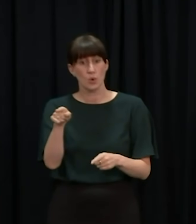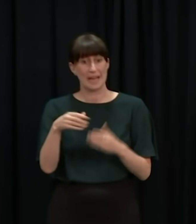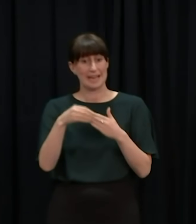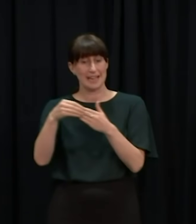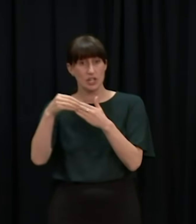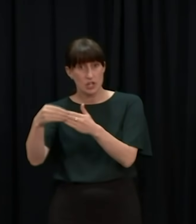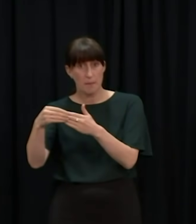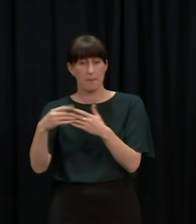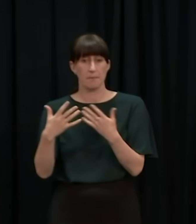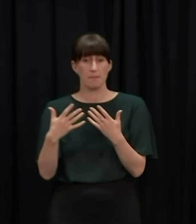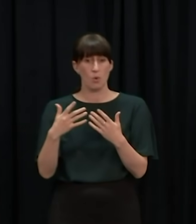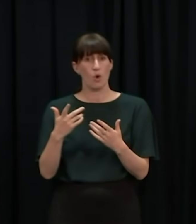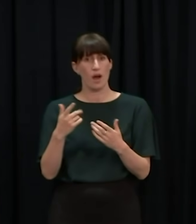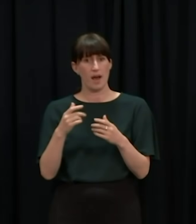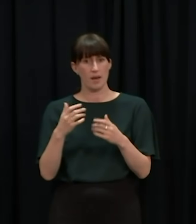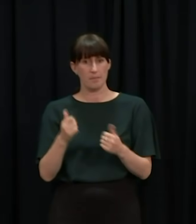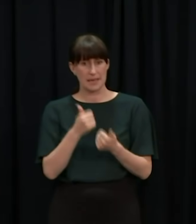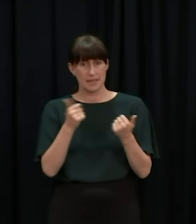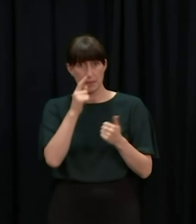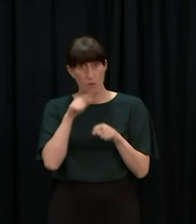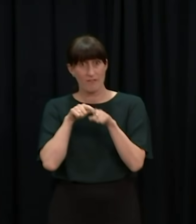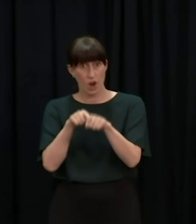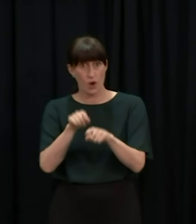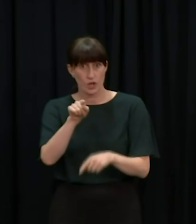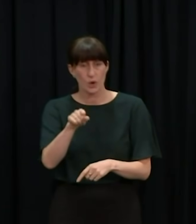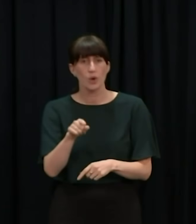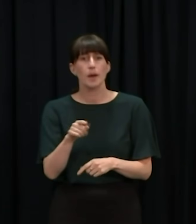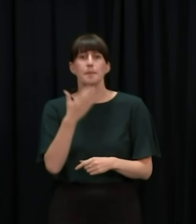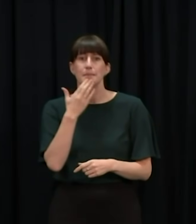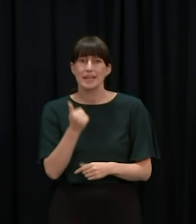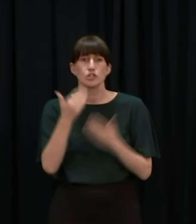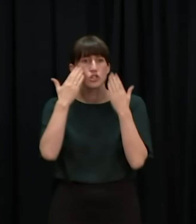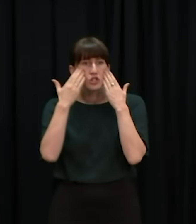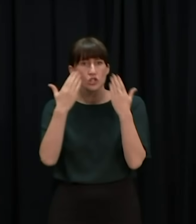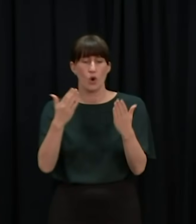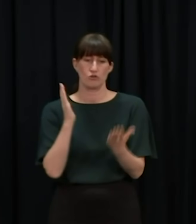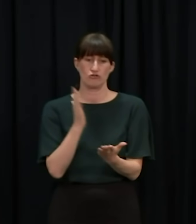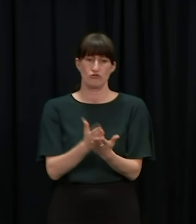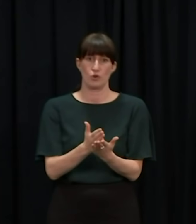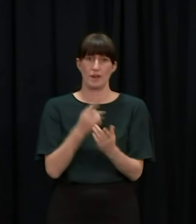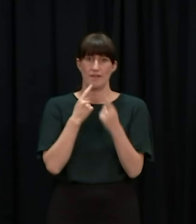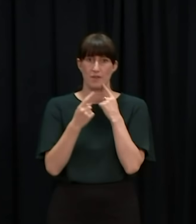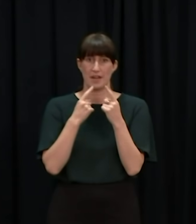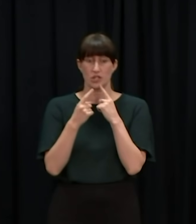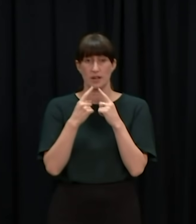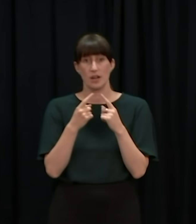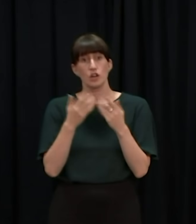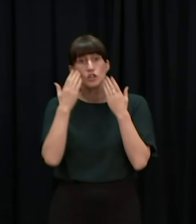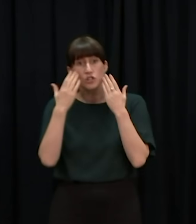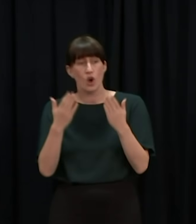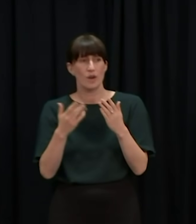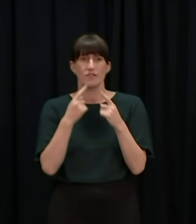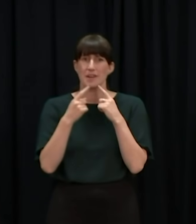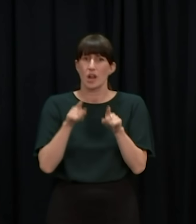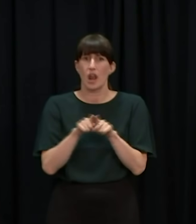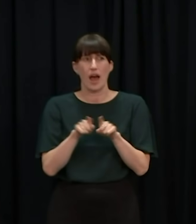people towards information sources that are reliable and accurate. And those include the Unite Against COVID-19 and